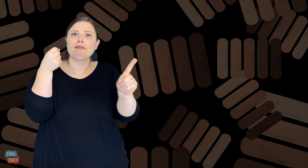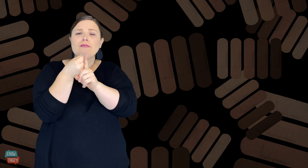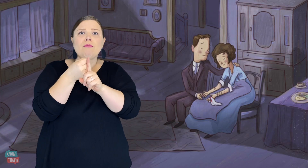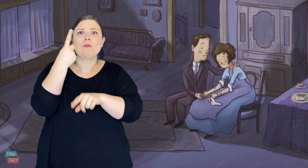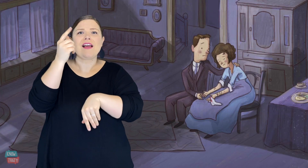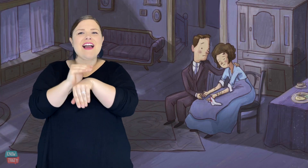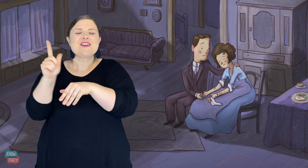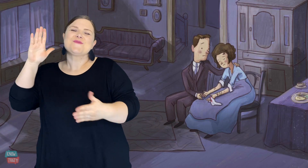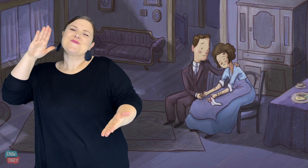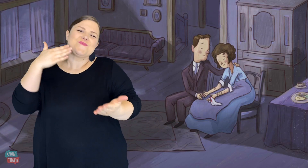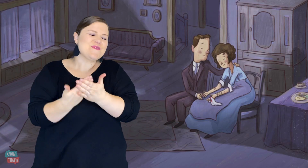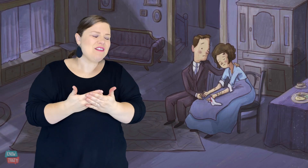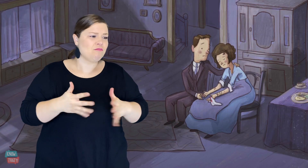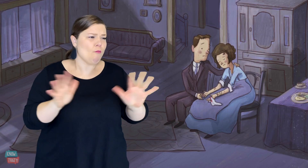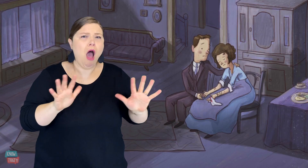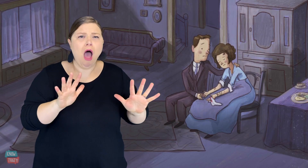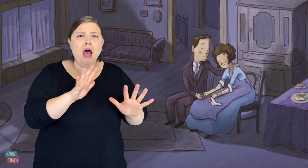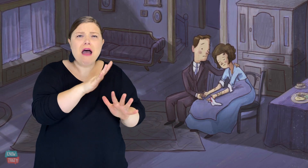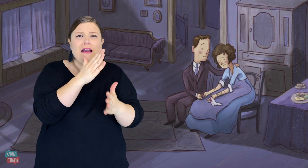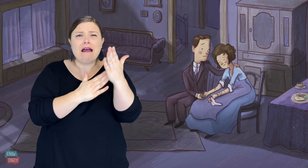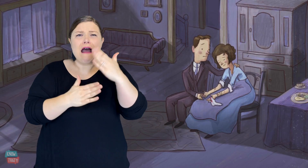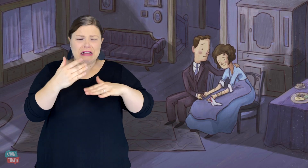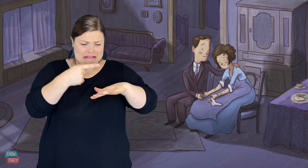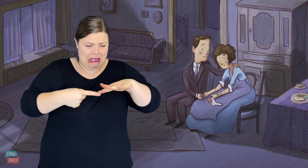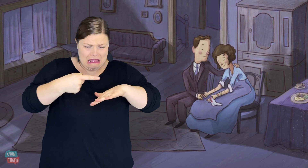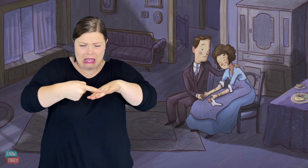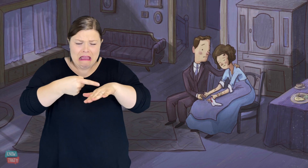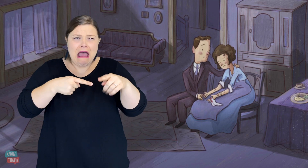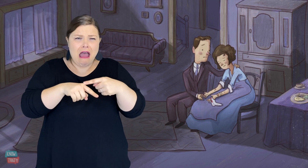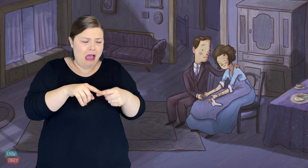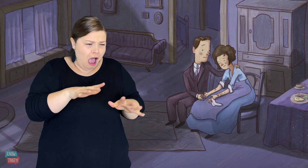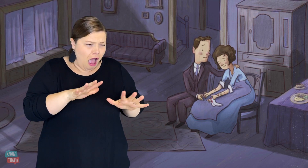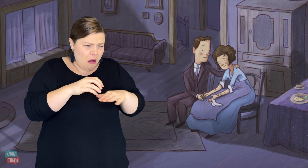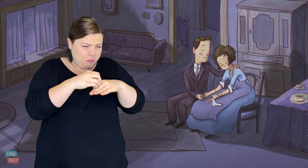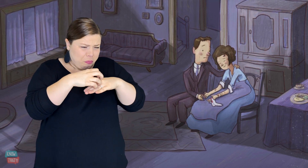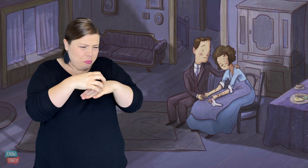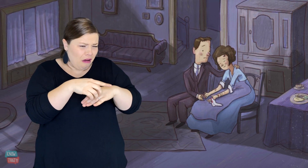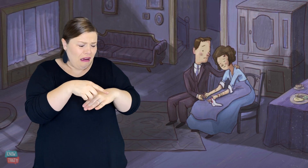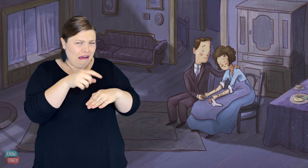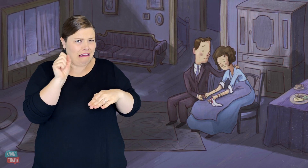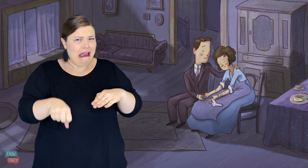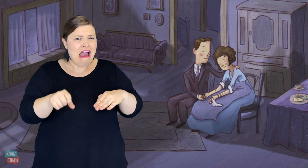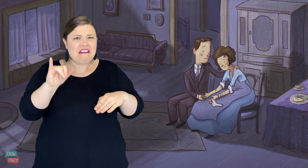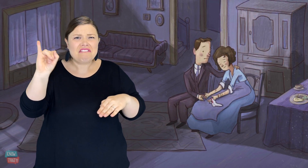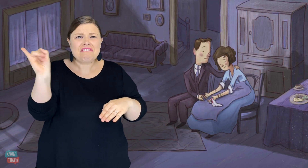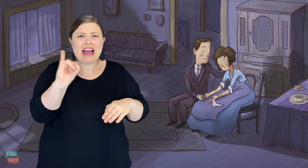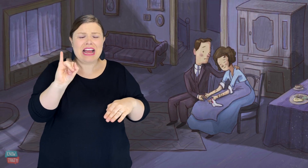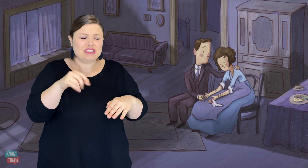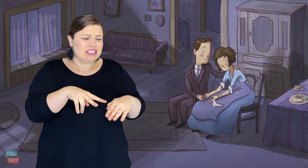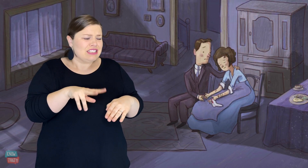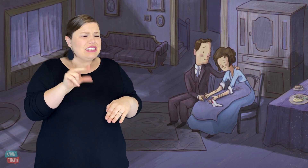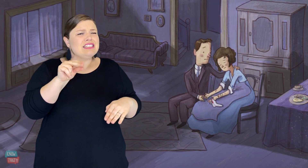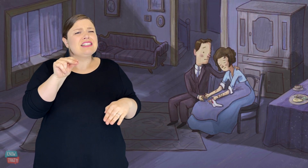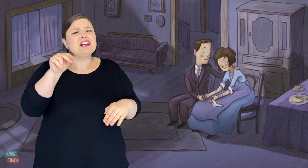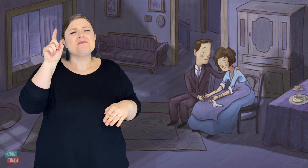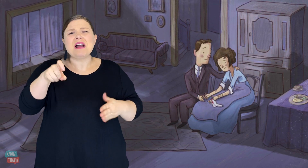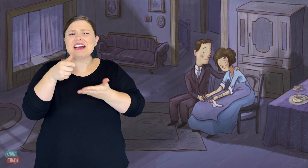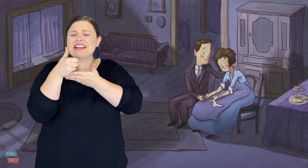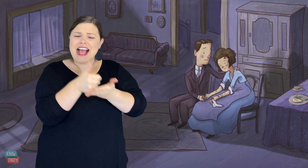was until he saw his beloved's hands. Yikes! Her cuts might get infected. He had to help his